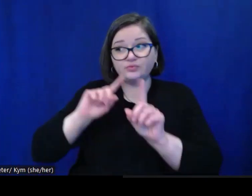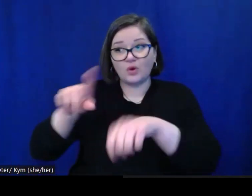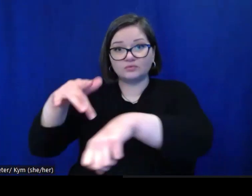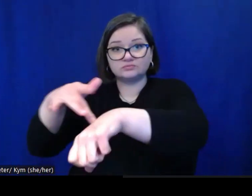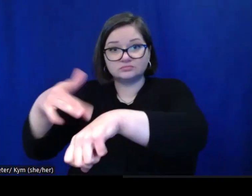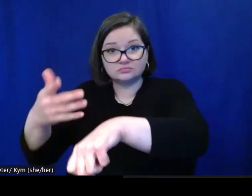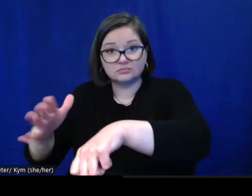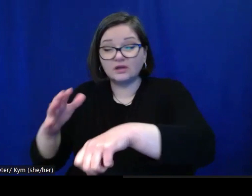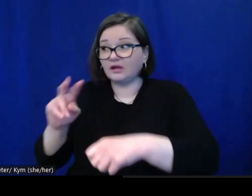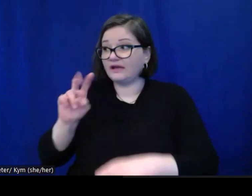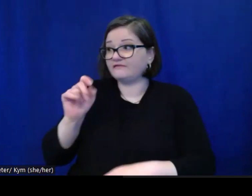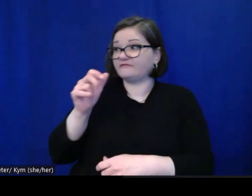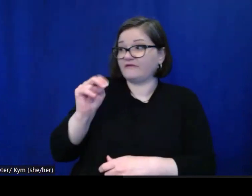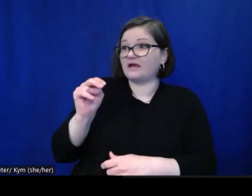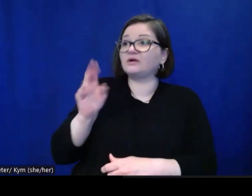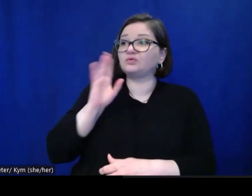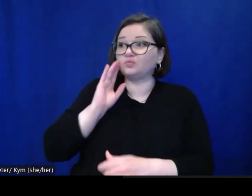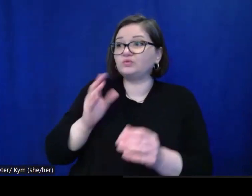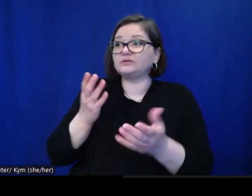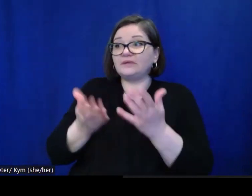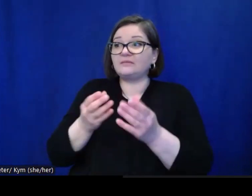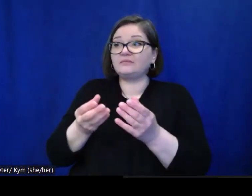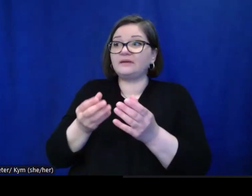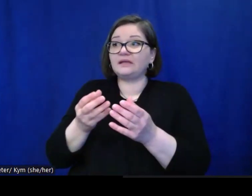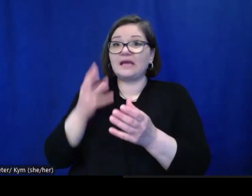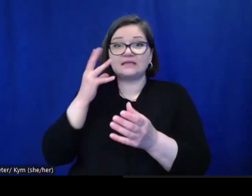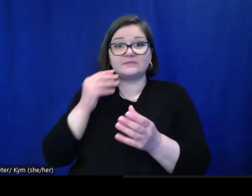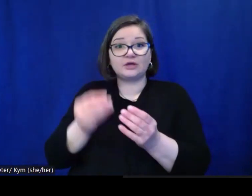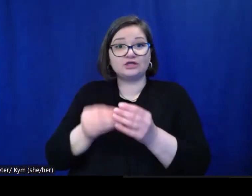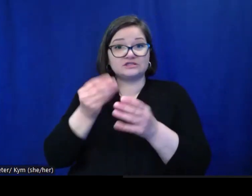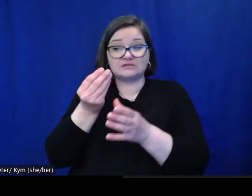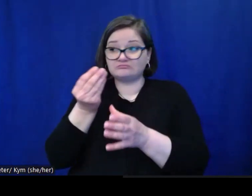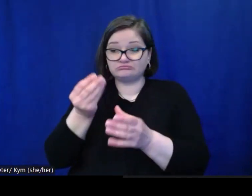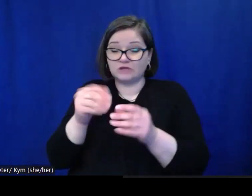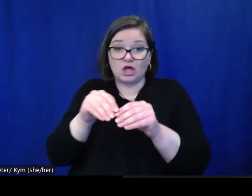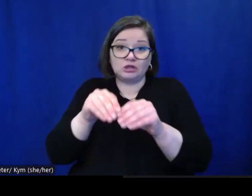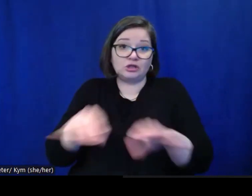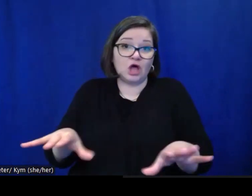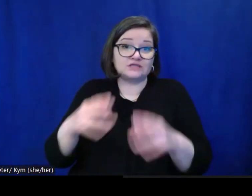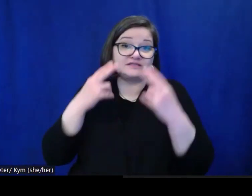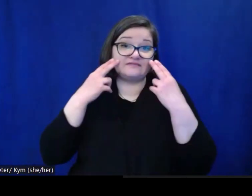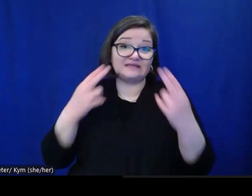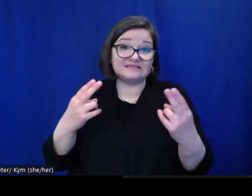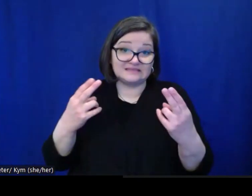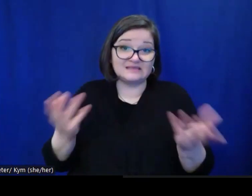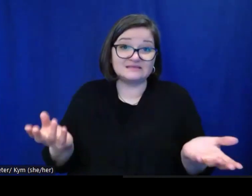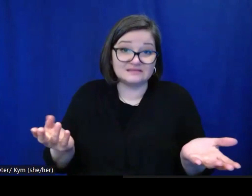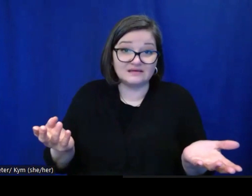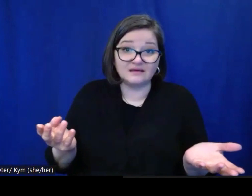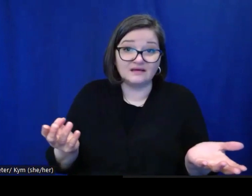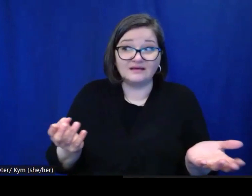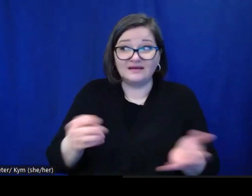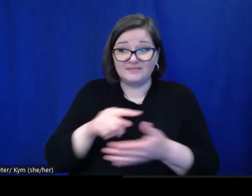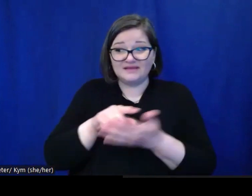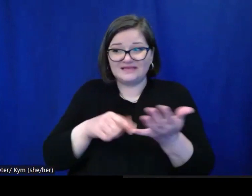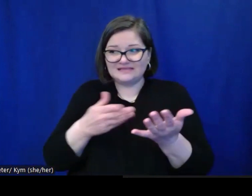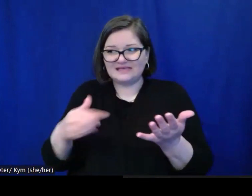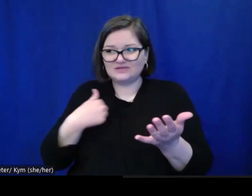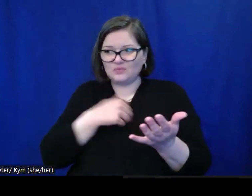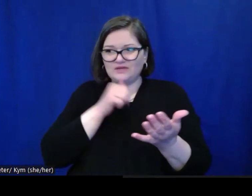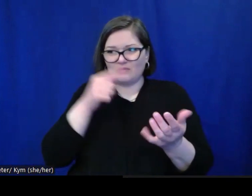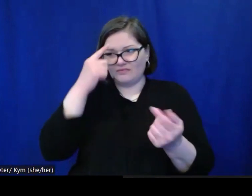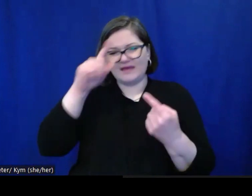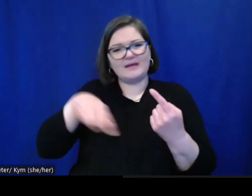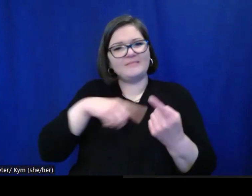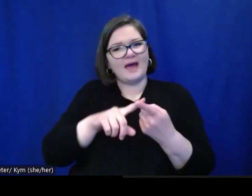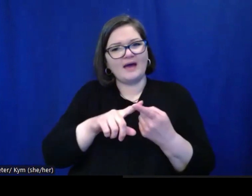veteran may experience a loss of innocence, okay? So this is the things that we don't think about. And